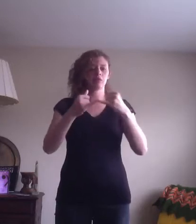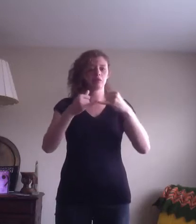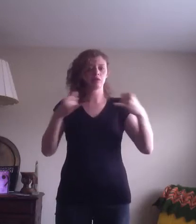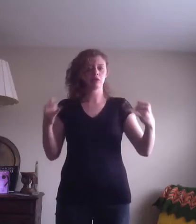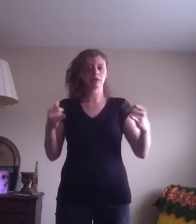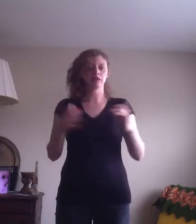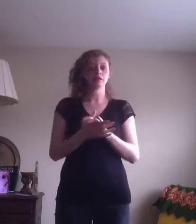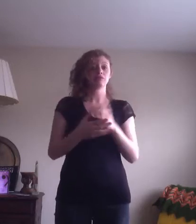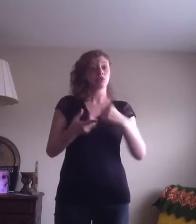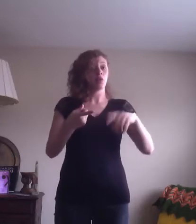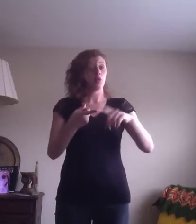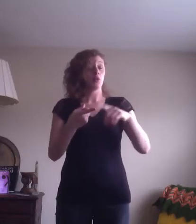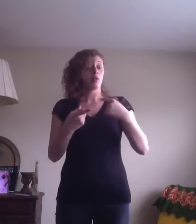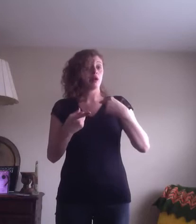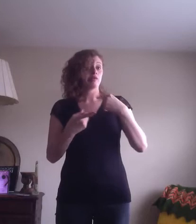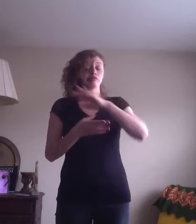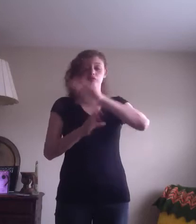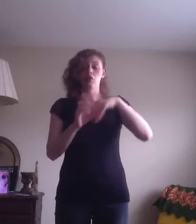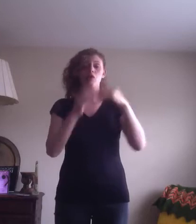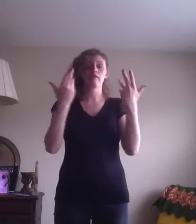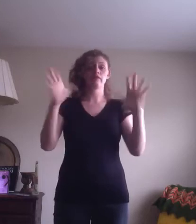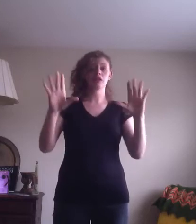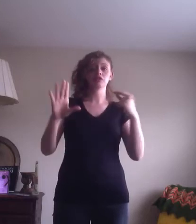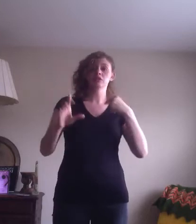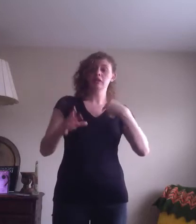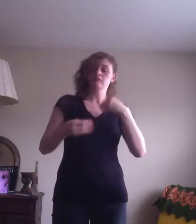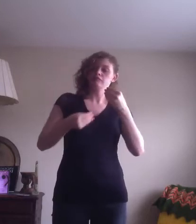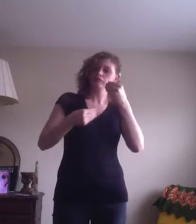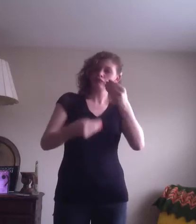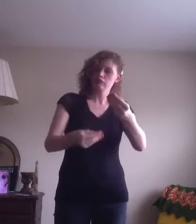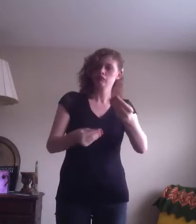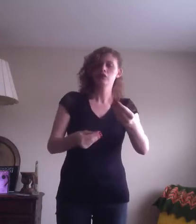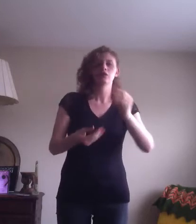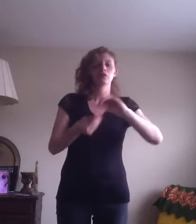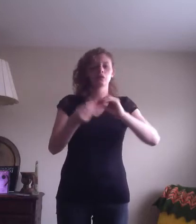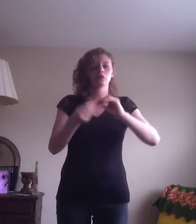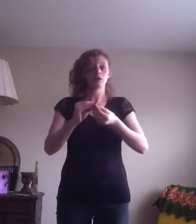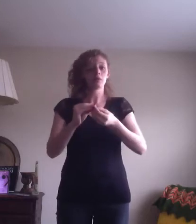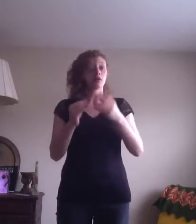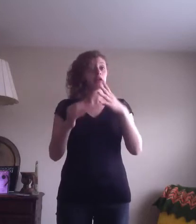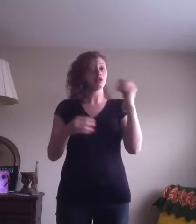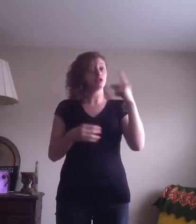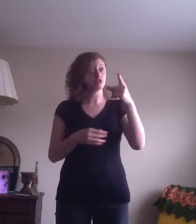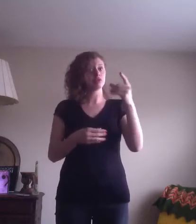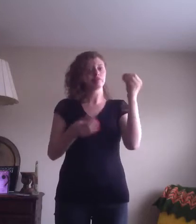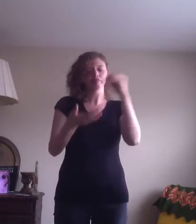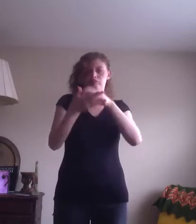you should be able to put it on the number line where it belongs. Now, first of all, you might be asking yourself, what is a number